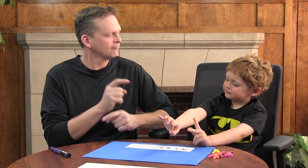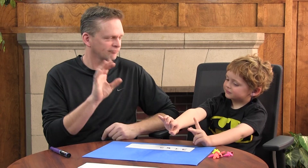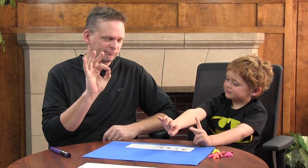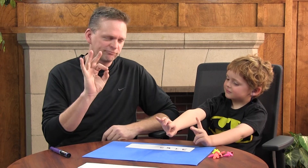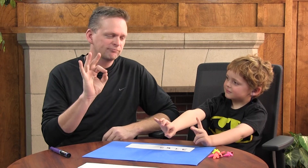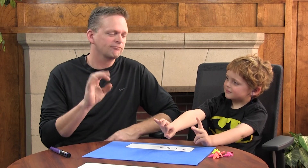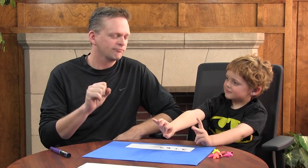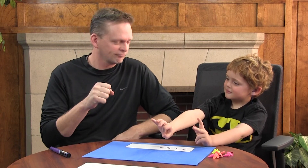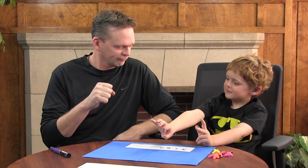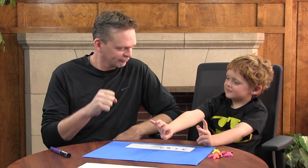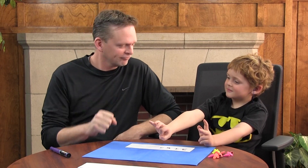Write nine, yep.